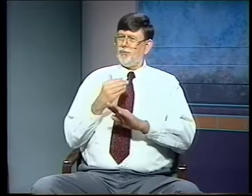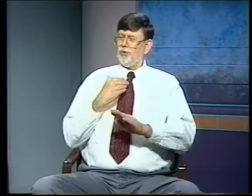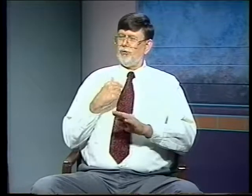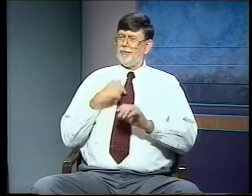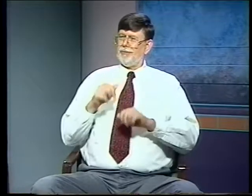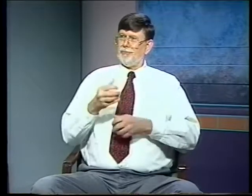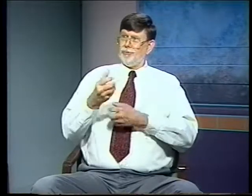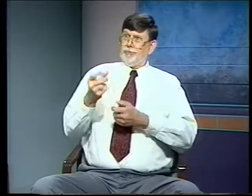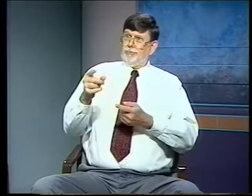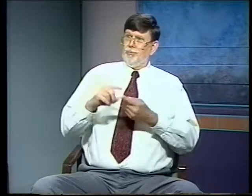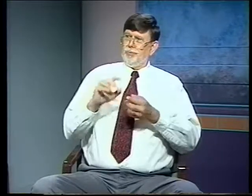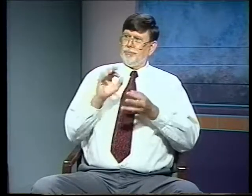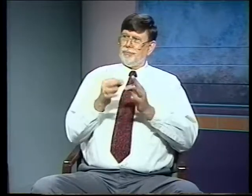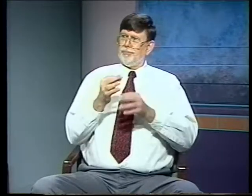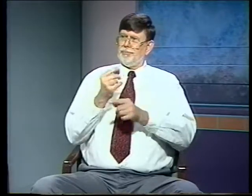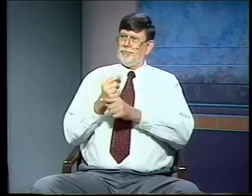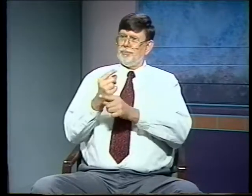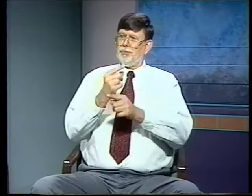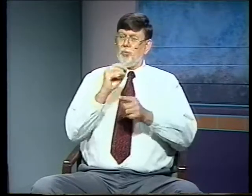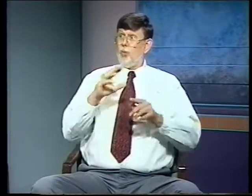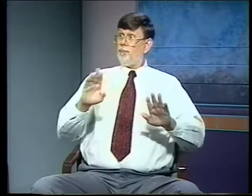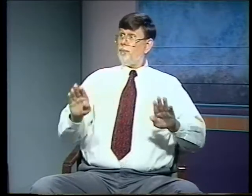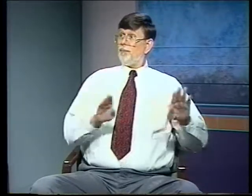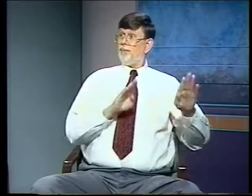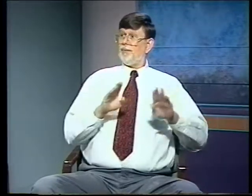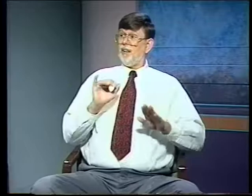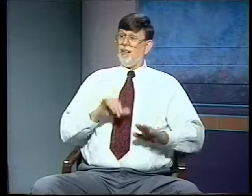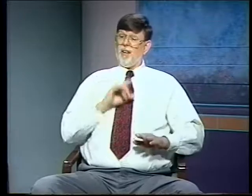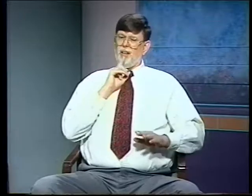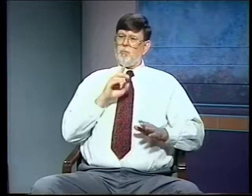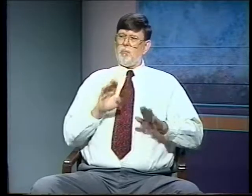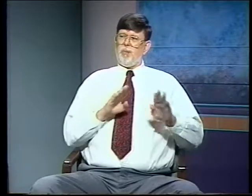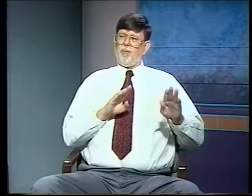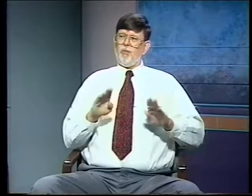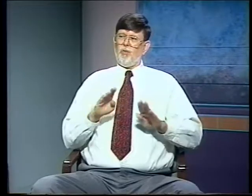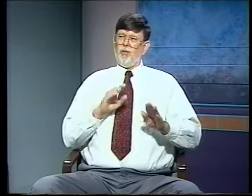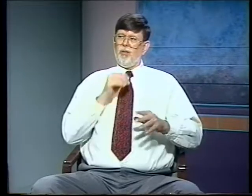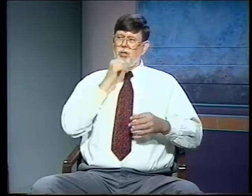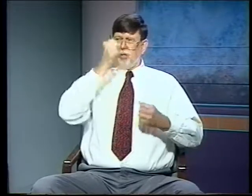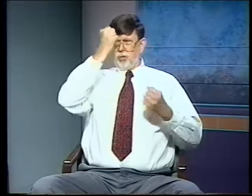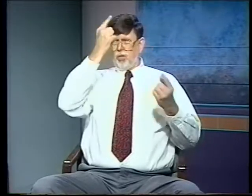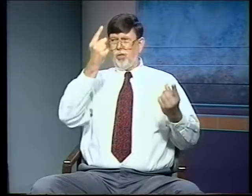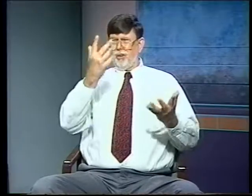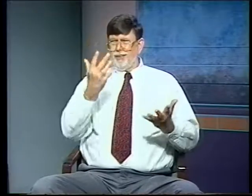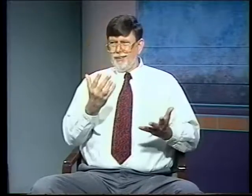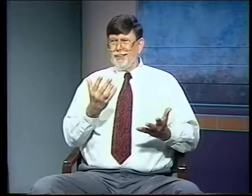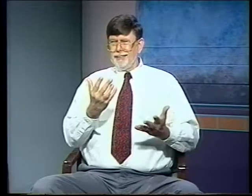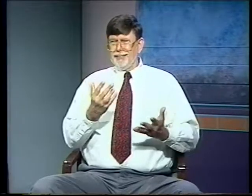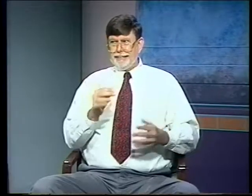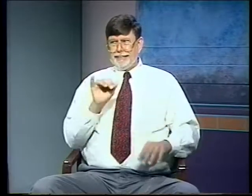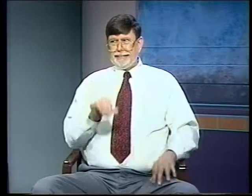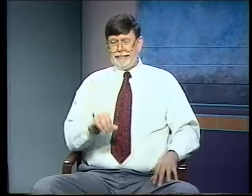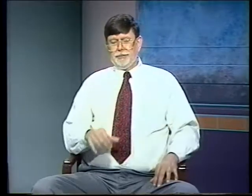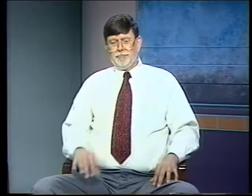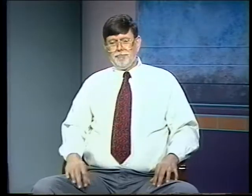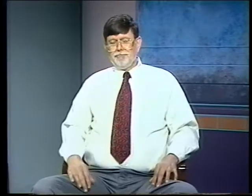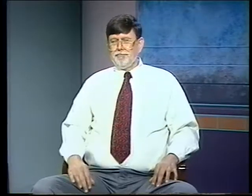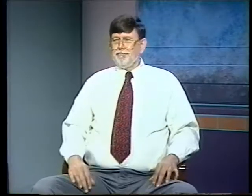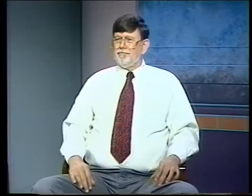good. I would like to see that they have something in their behaviors that are not